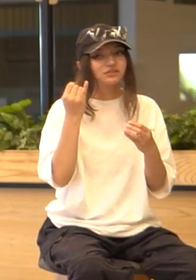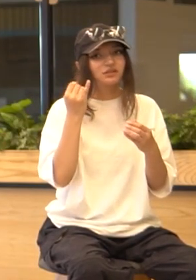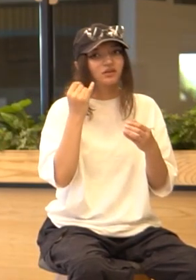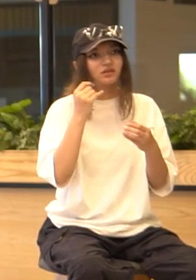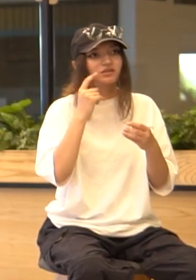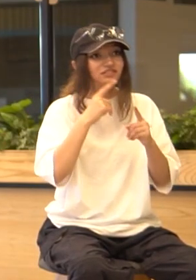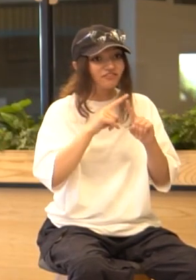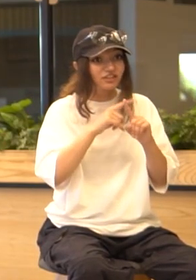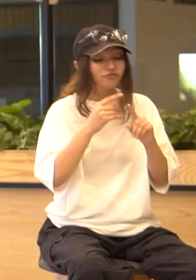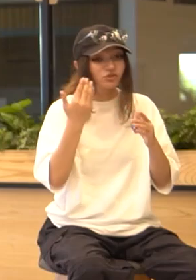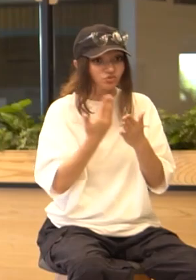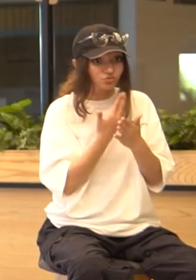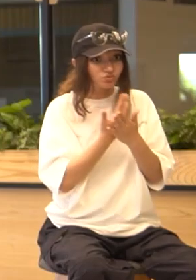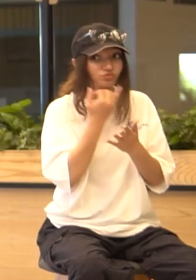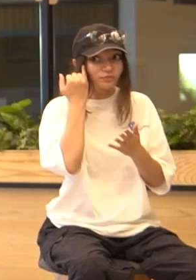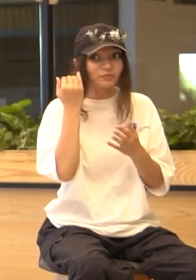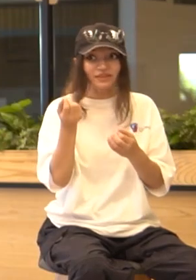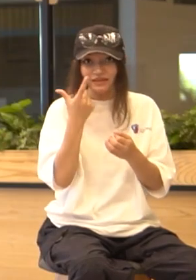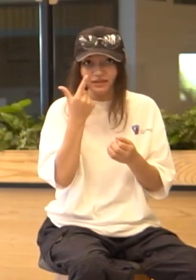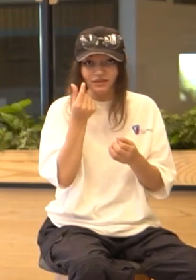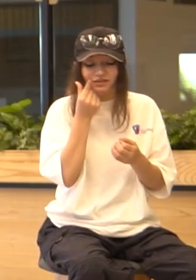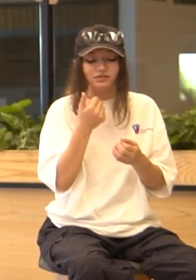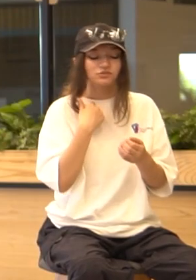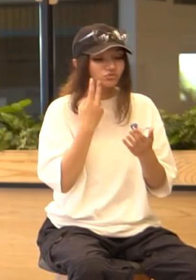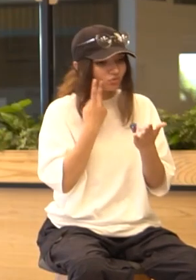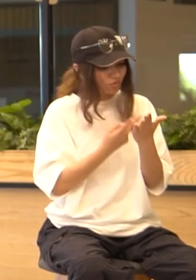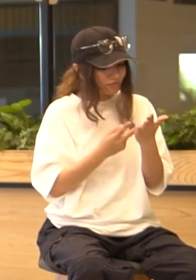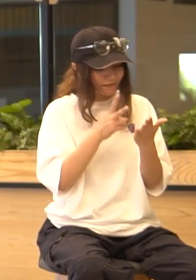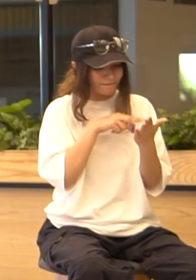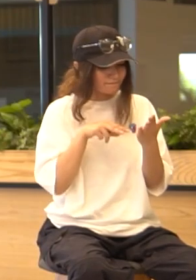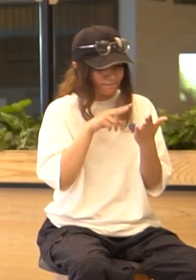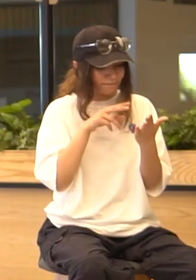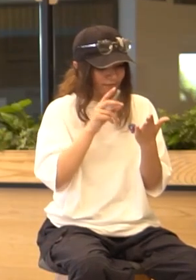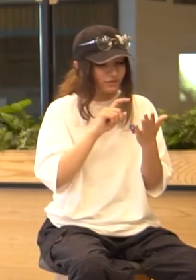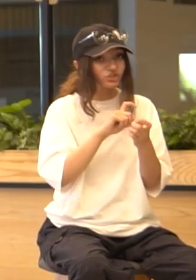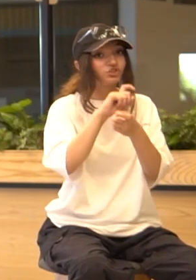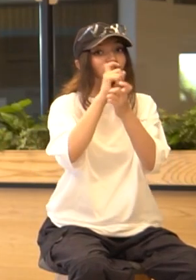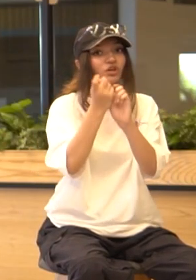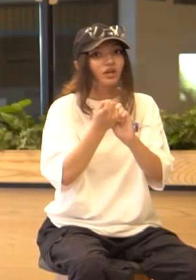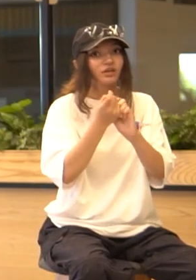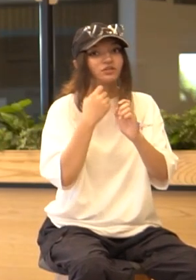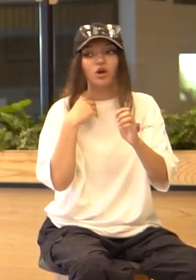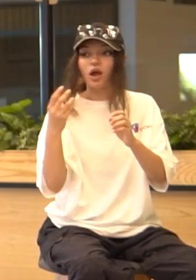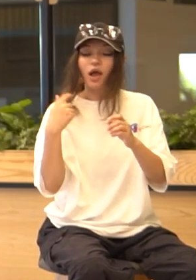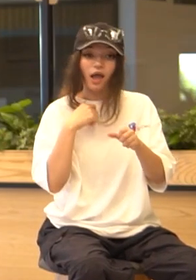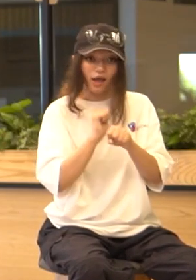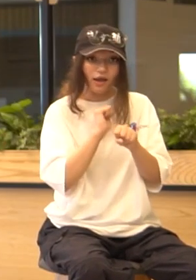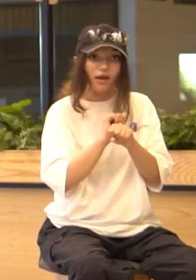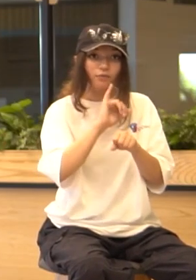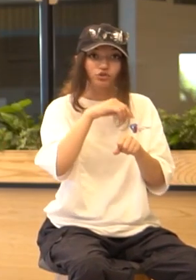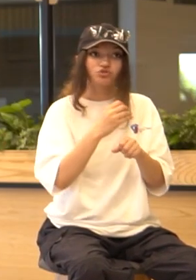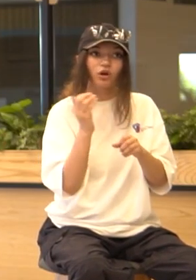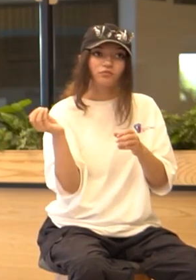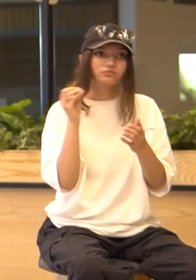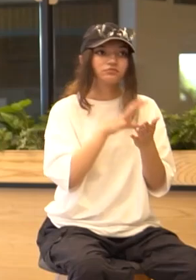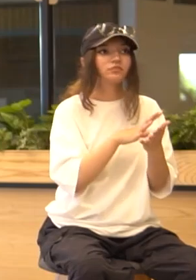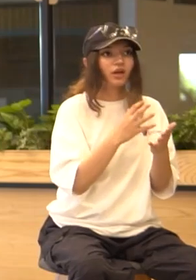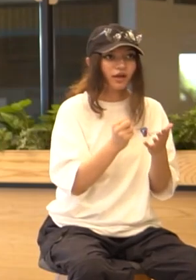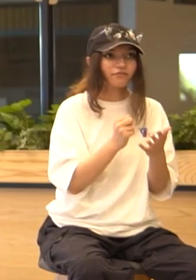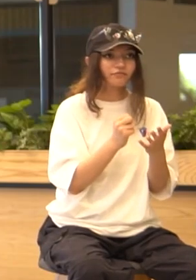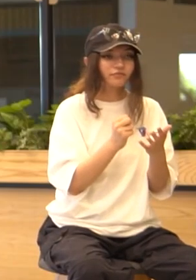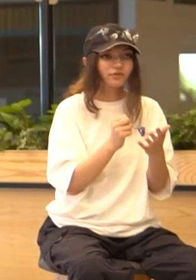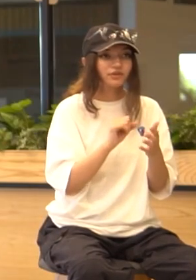It helped me recognize the fact that those similar patterns I could incorporate in my work. And I'll give you like a couple of like